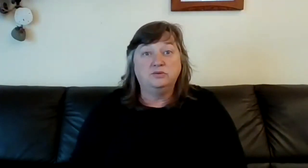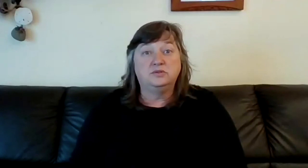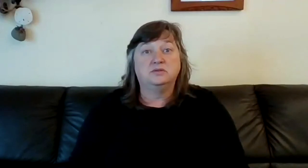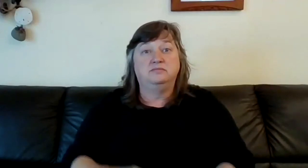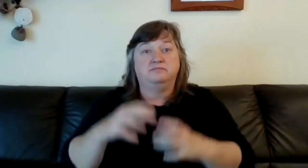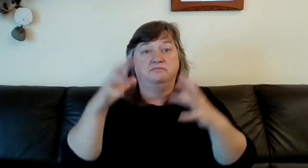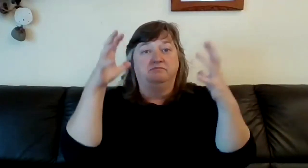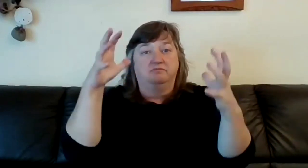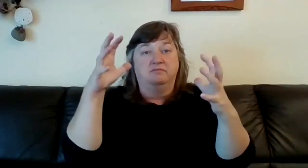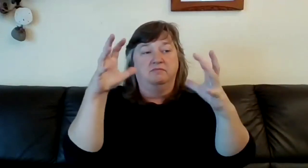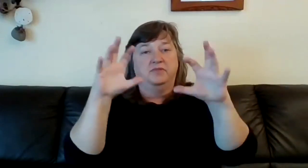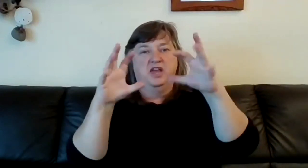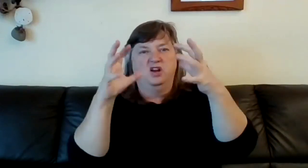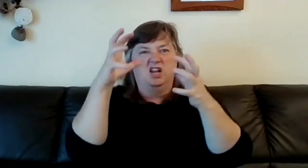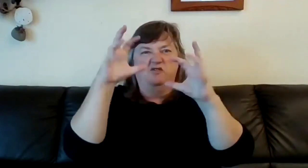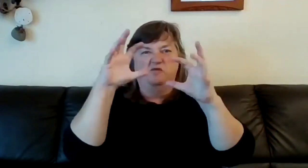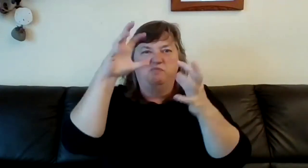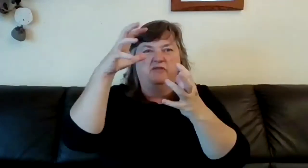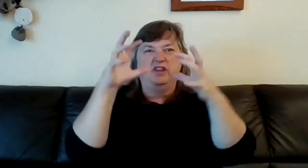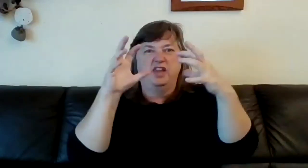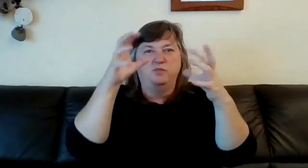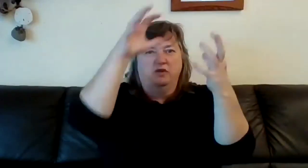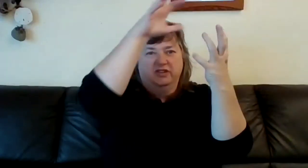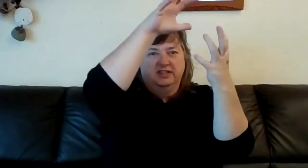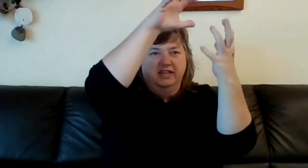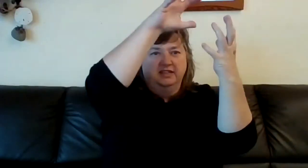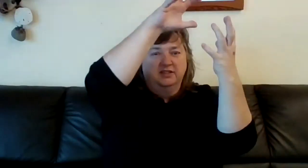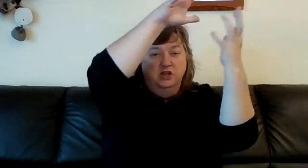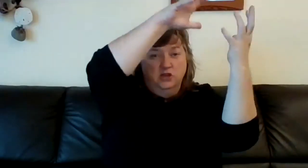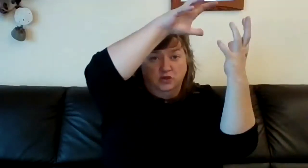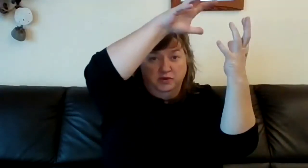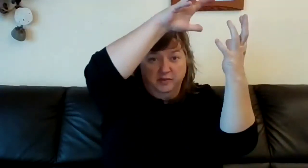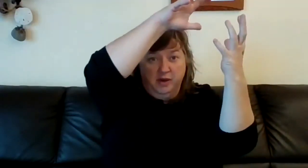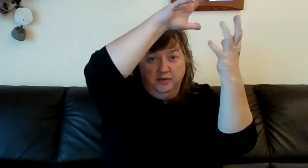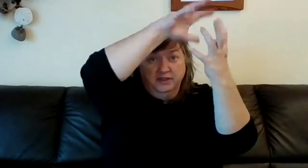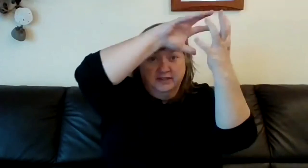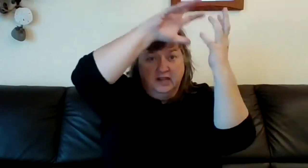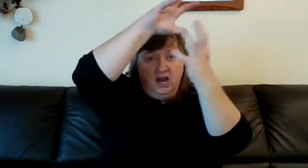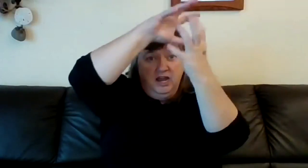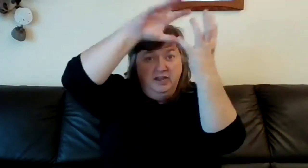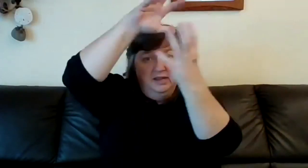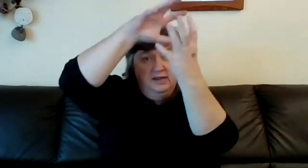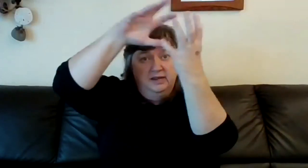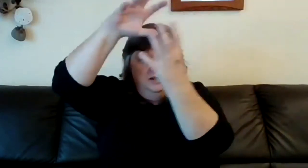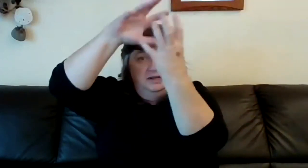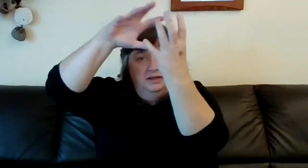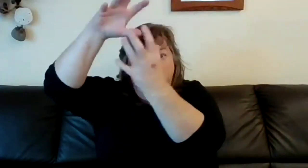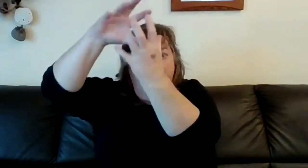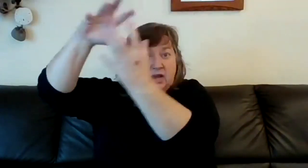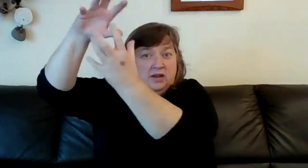Clouds. They are kind of puffy, amorphous things. So you put them up in the sky and you